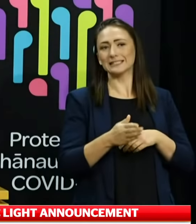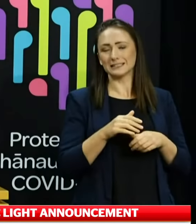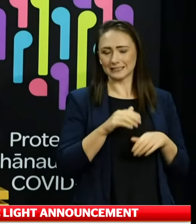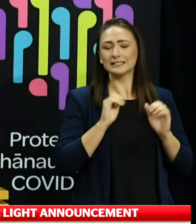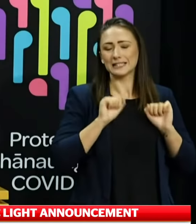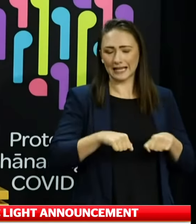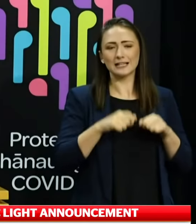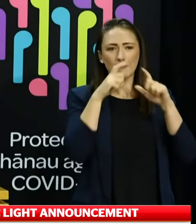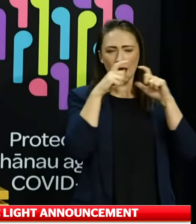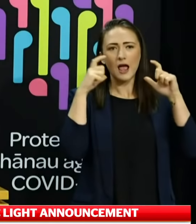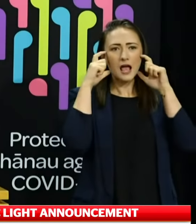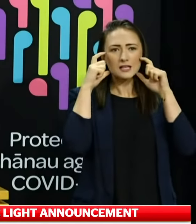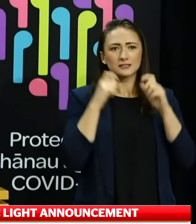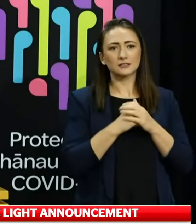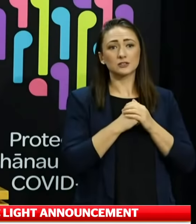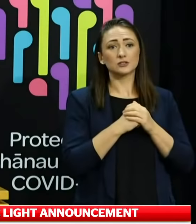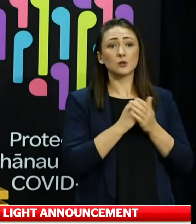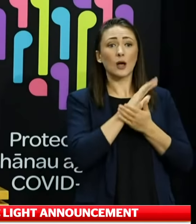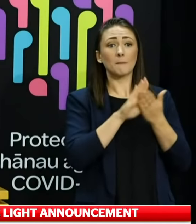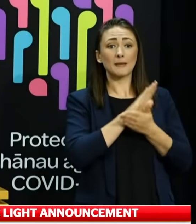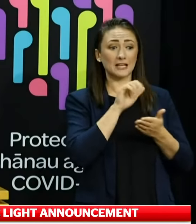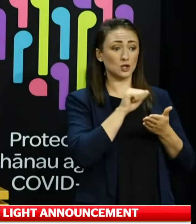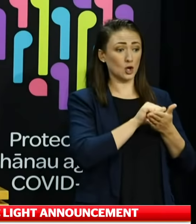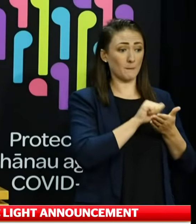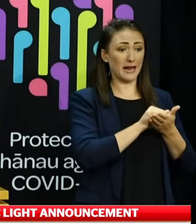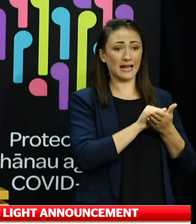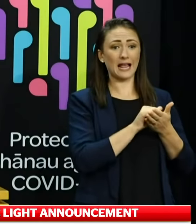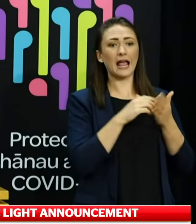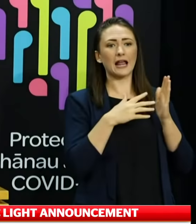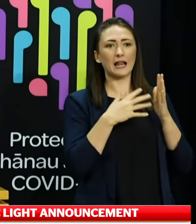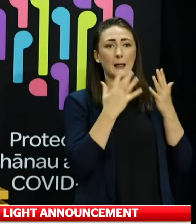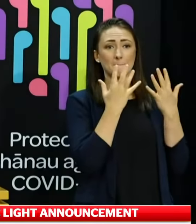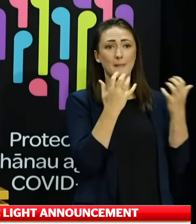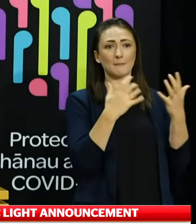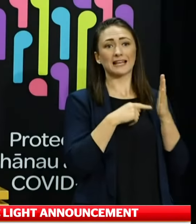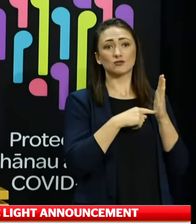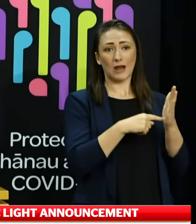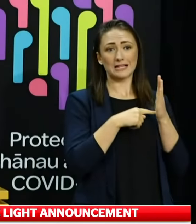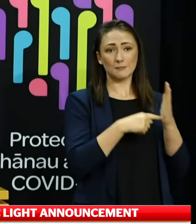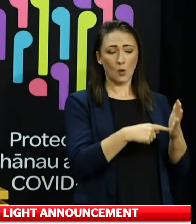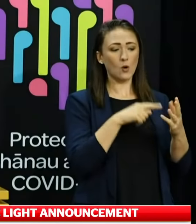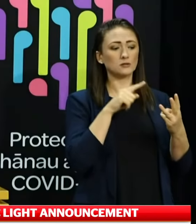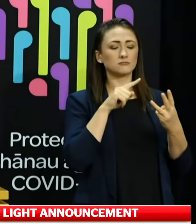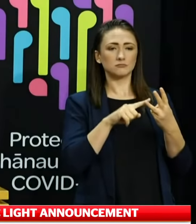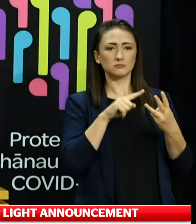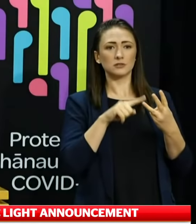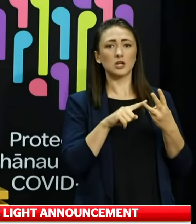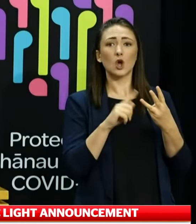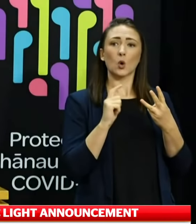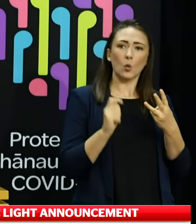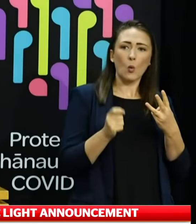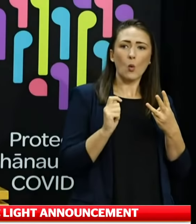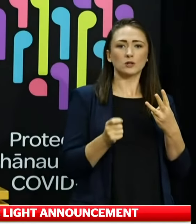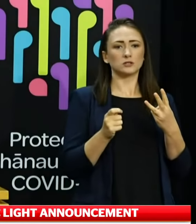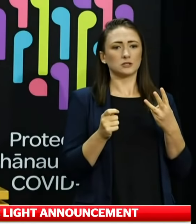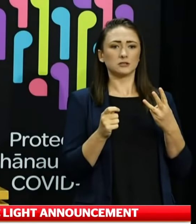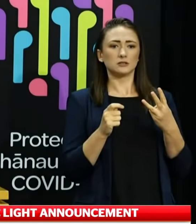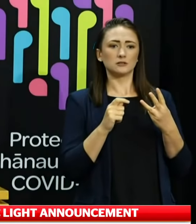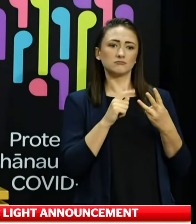public transport. And retail and public transport are the two main ones. There are some other indoor areas like courts or tribunals,